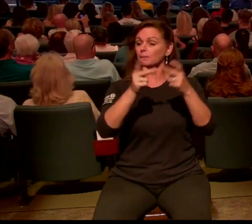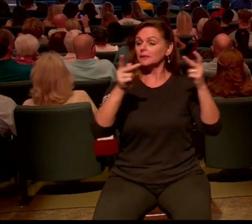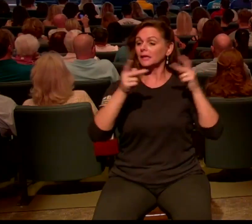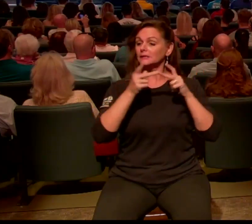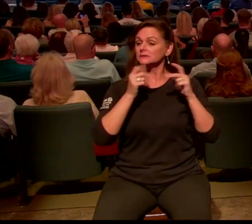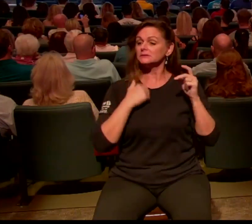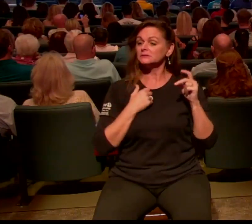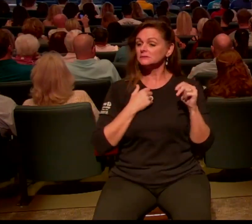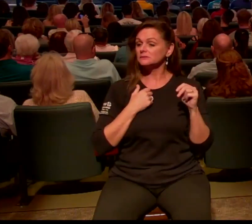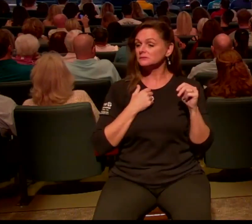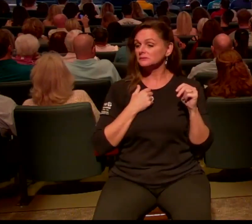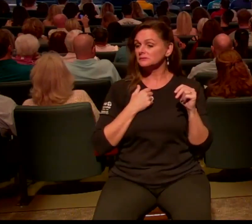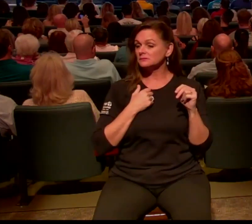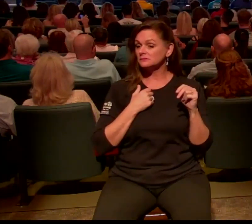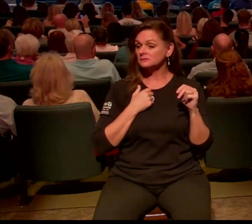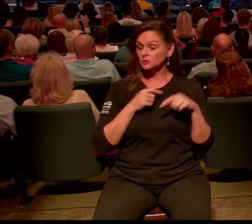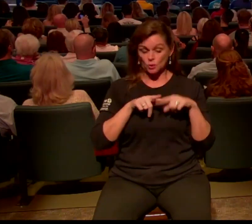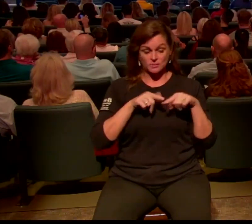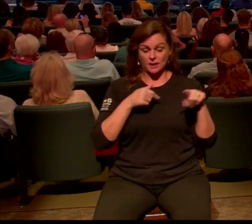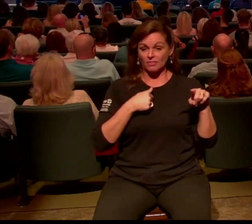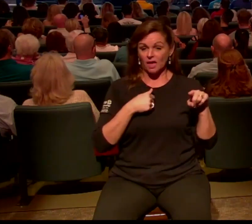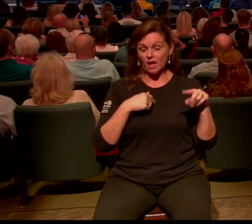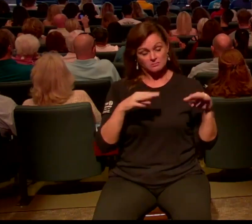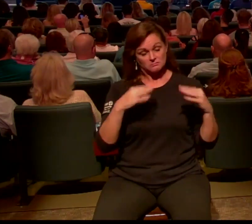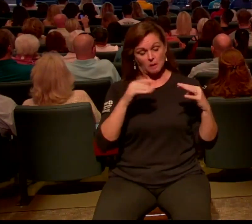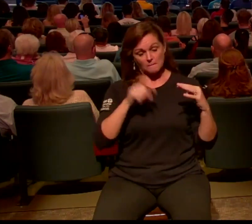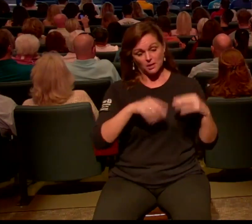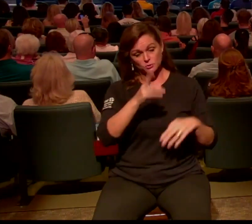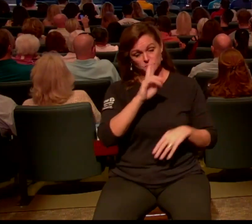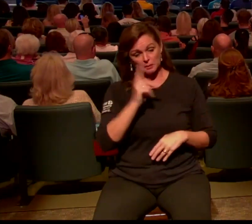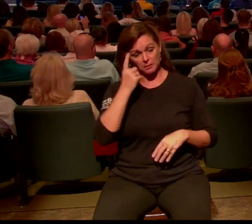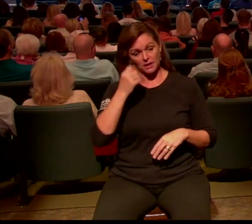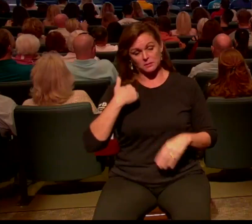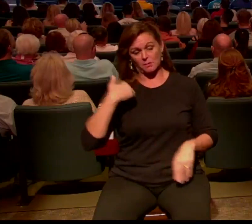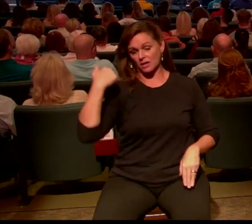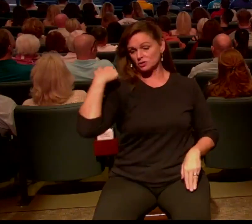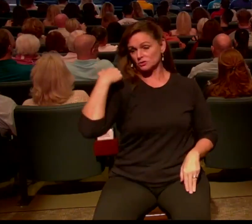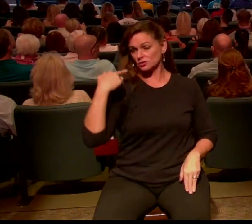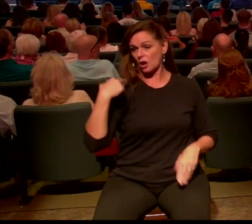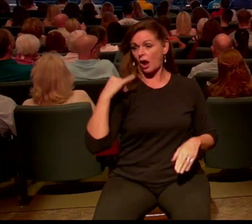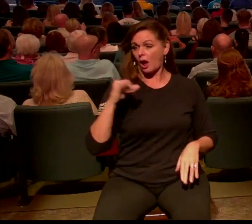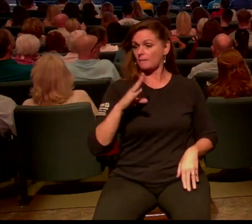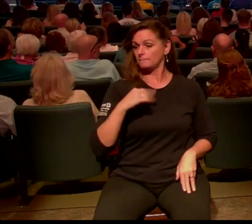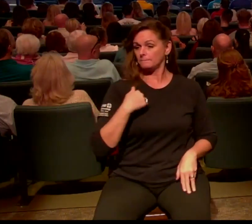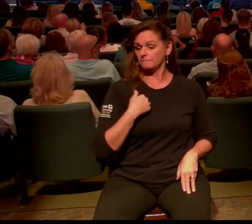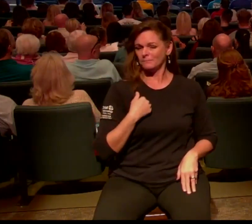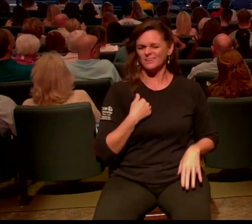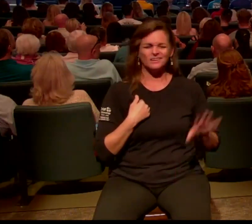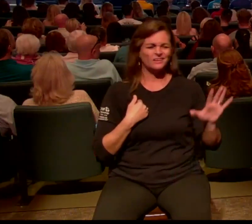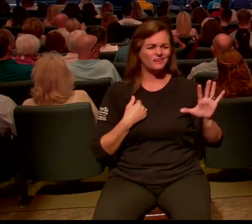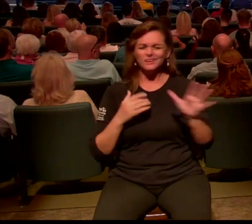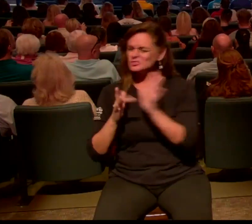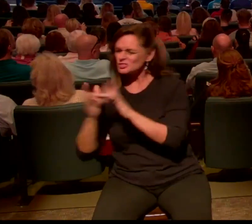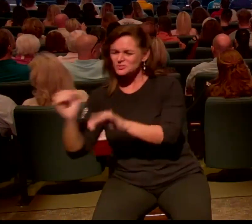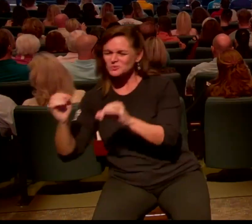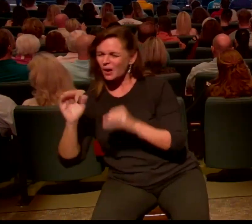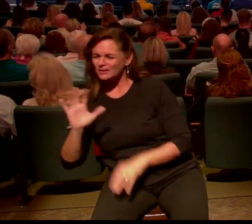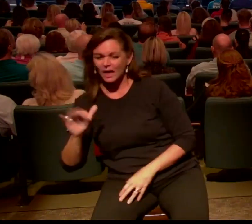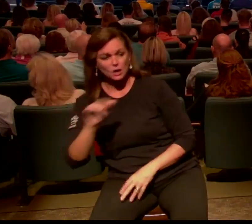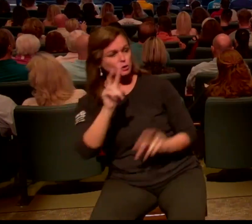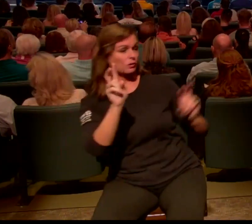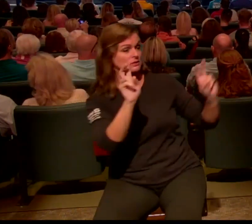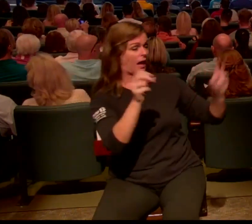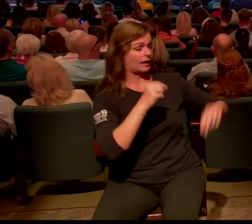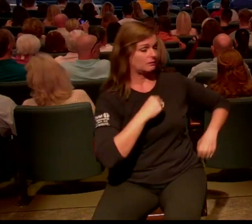Jesus already talked about that. He said, don't get hung up with who you are and what you've done and what your titles